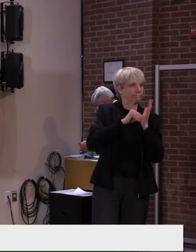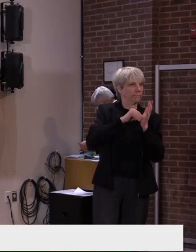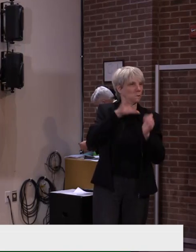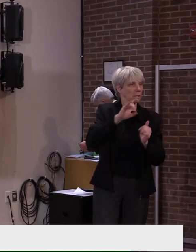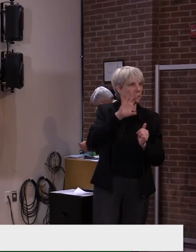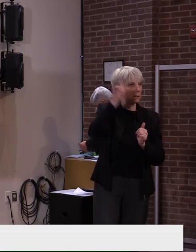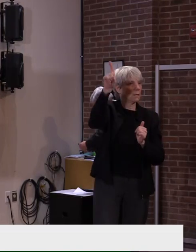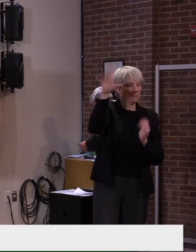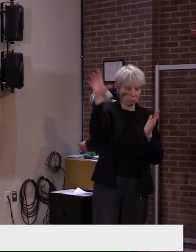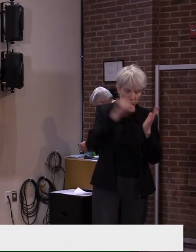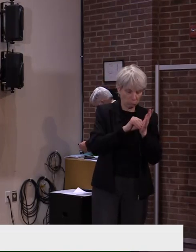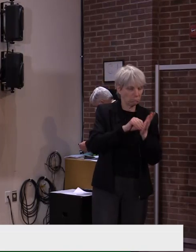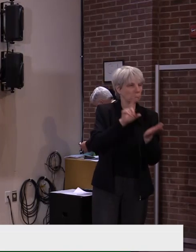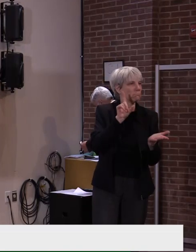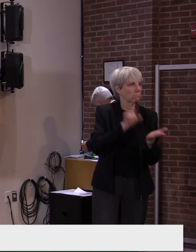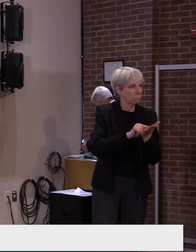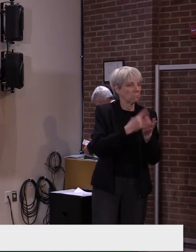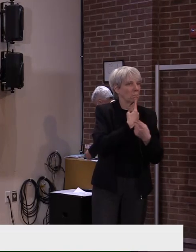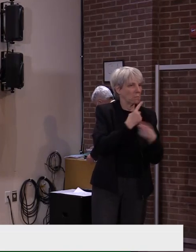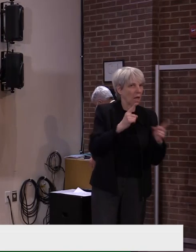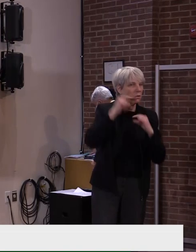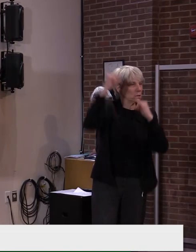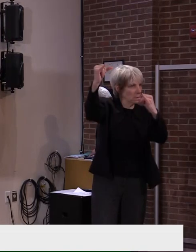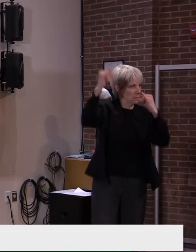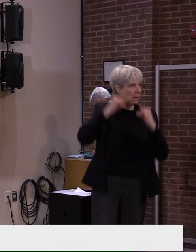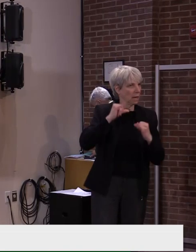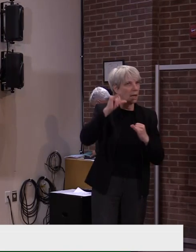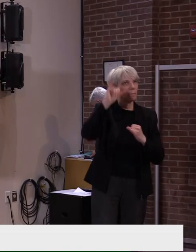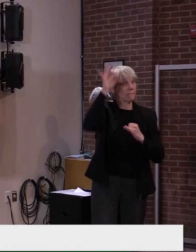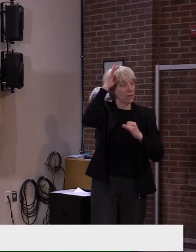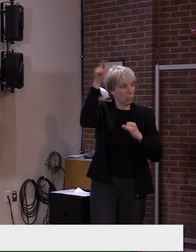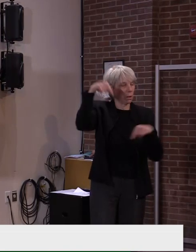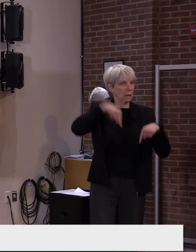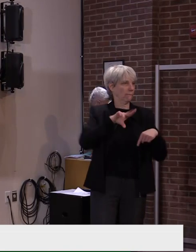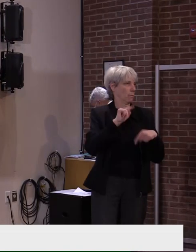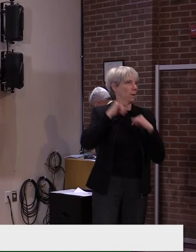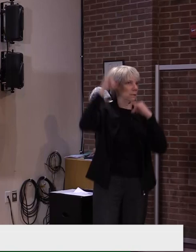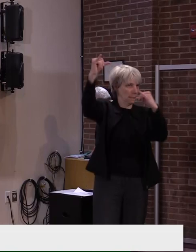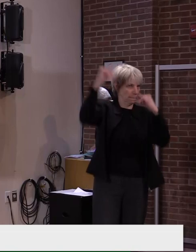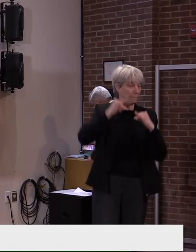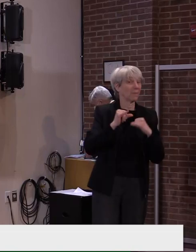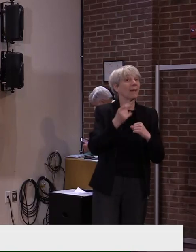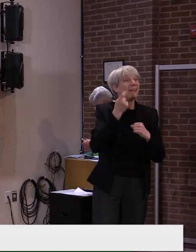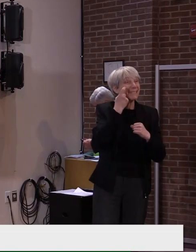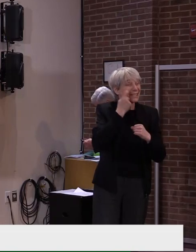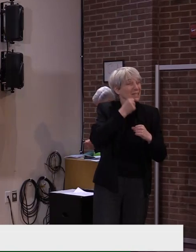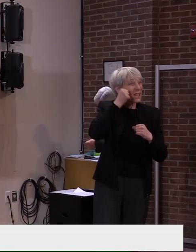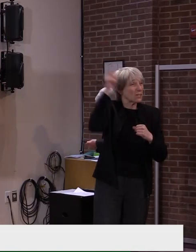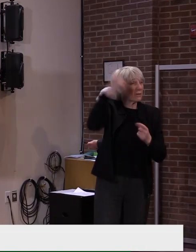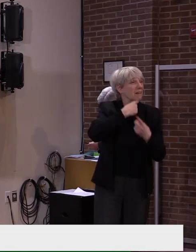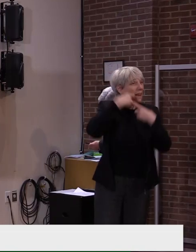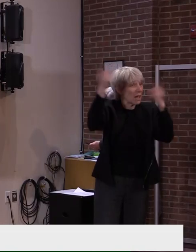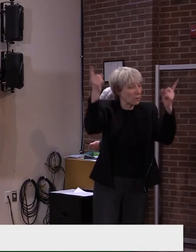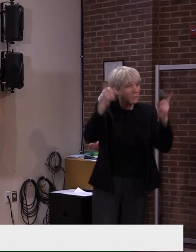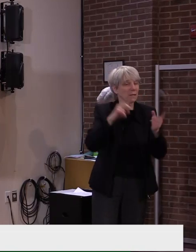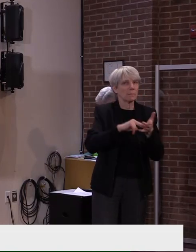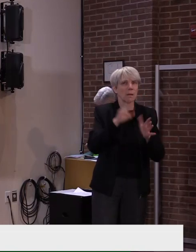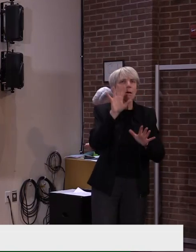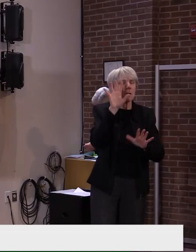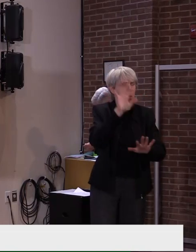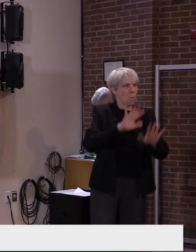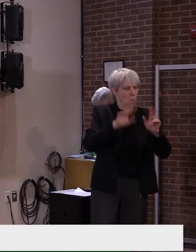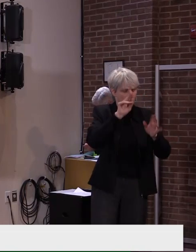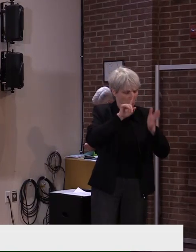immediately. Because CDC only announced the guidance yesterday, we are reviewing the details for their impact on